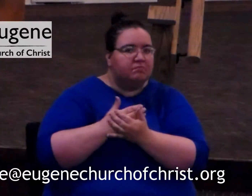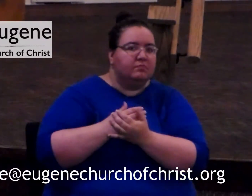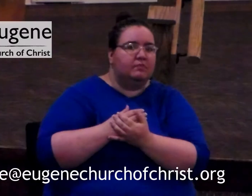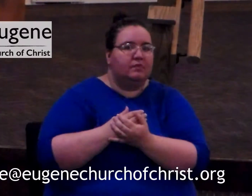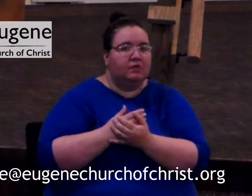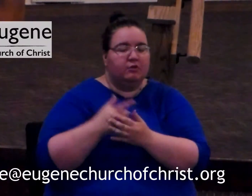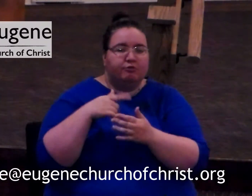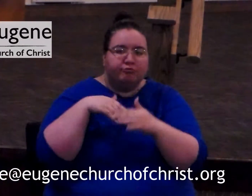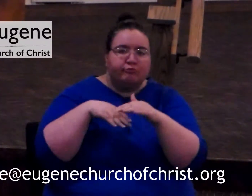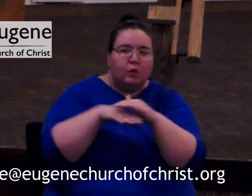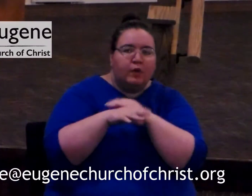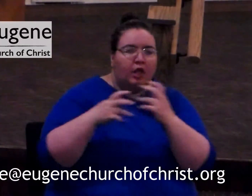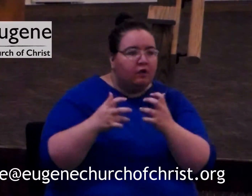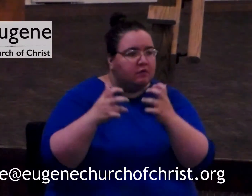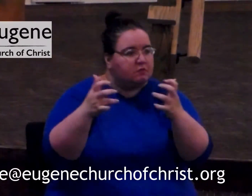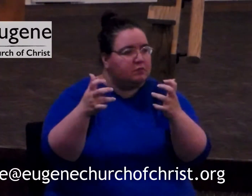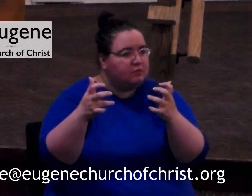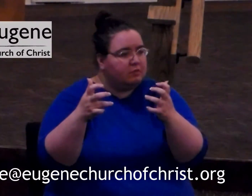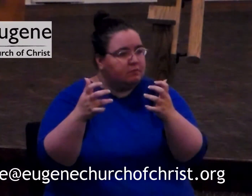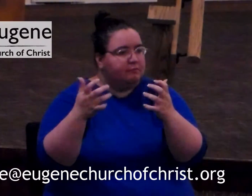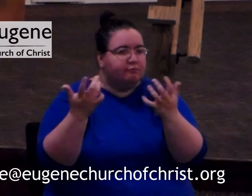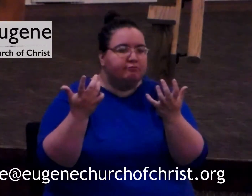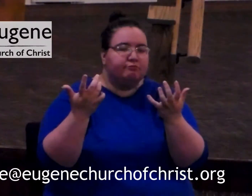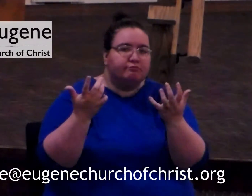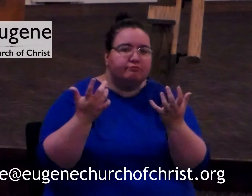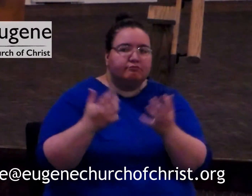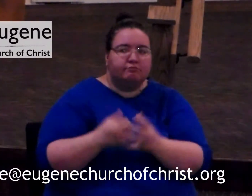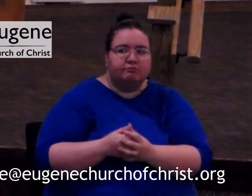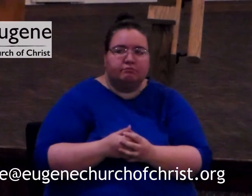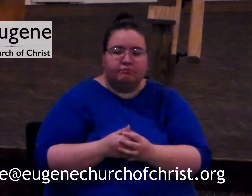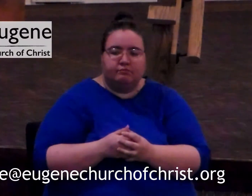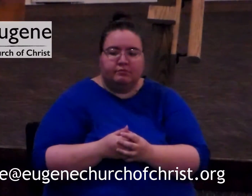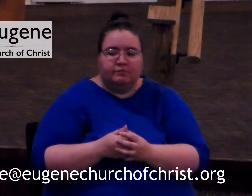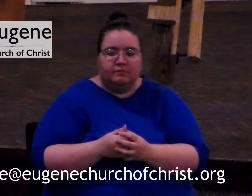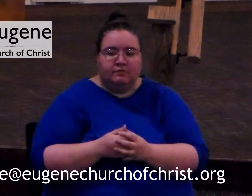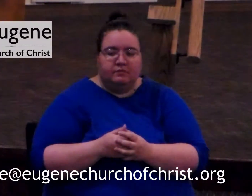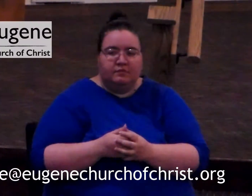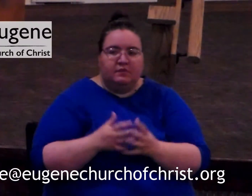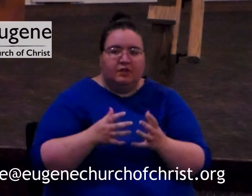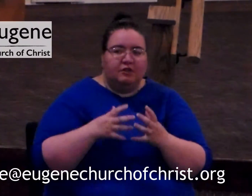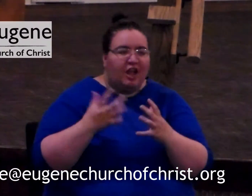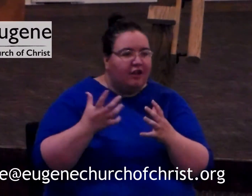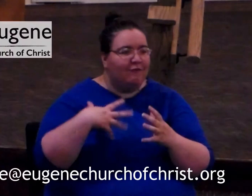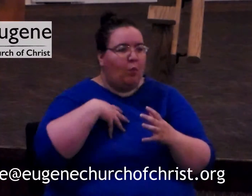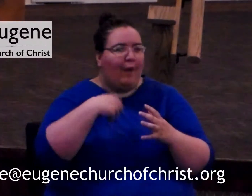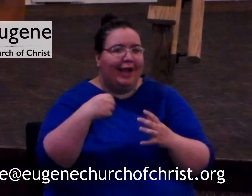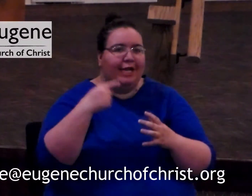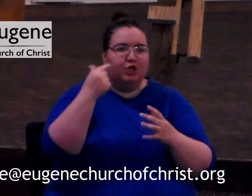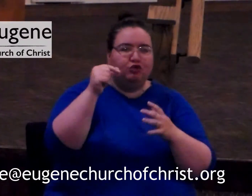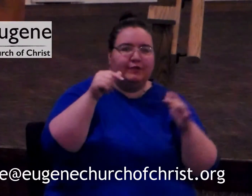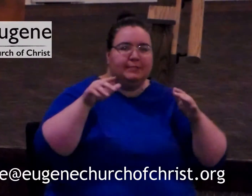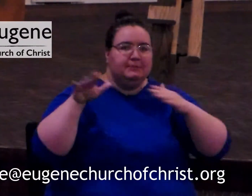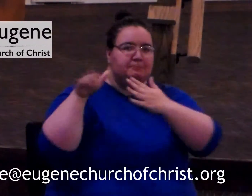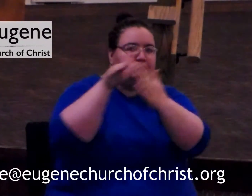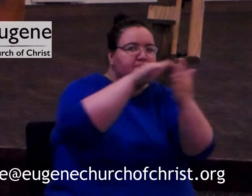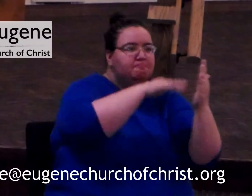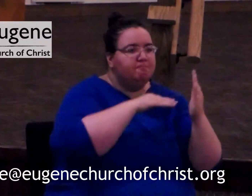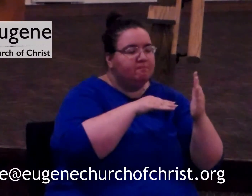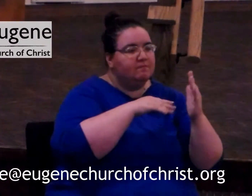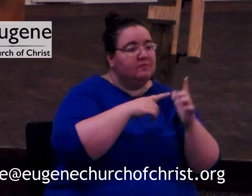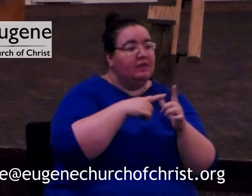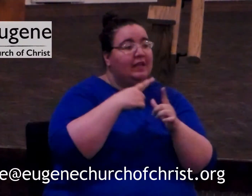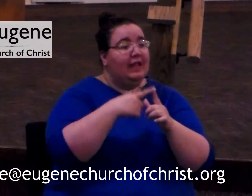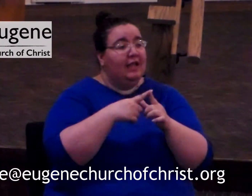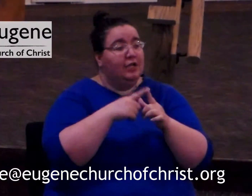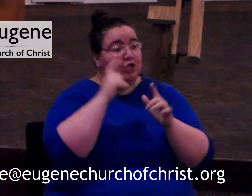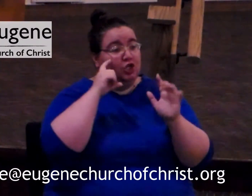you'd find anywhere else, and molding on the wall, making patterns, and lots of whites and greens. And then you would notice, hanging